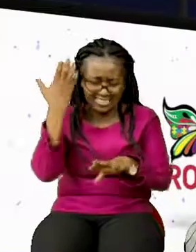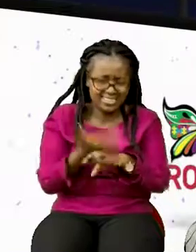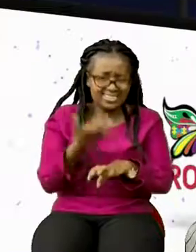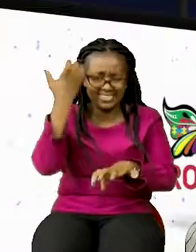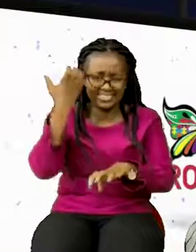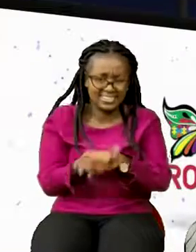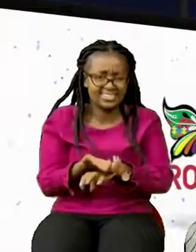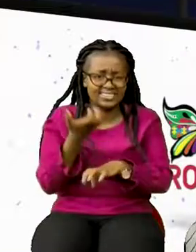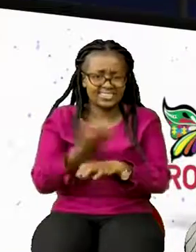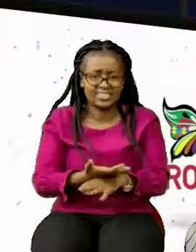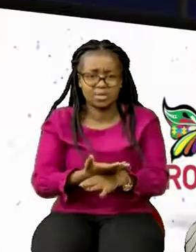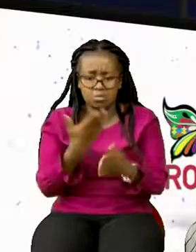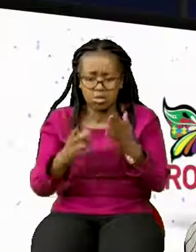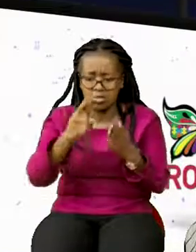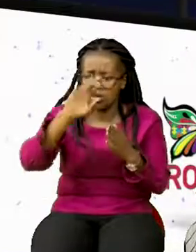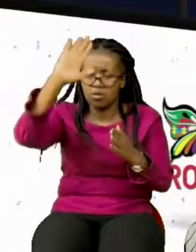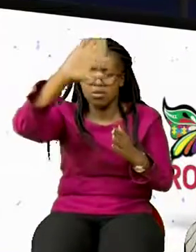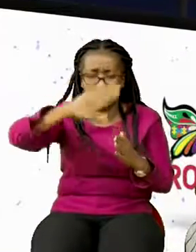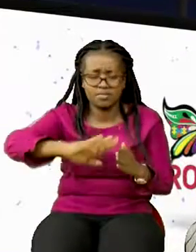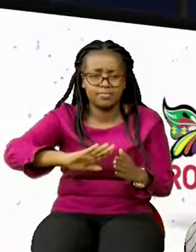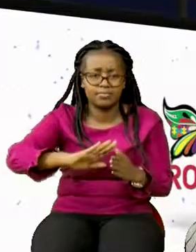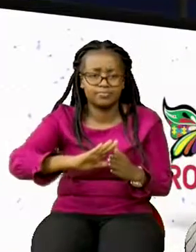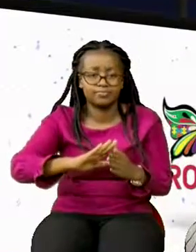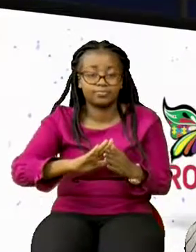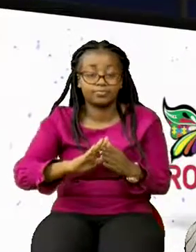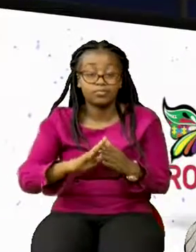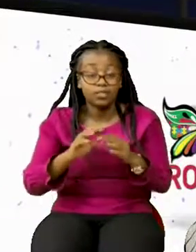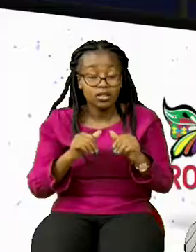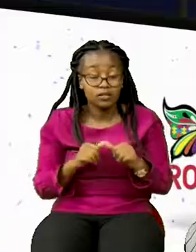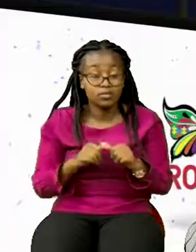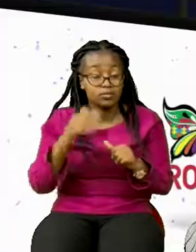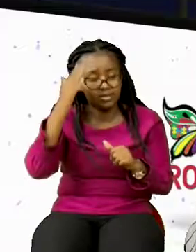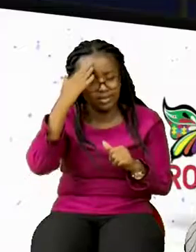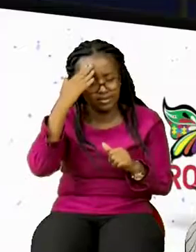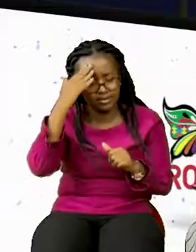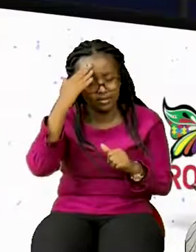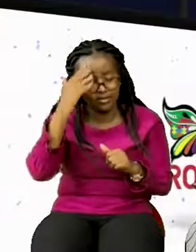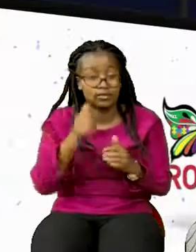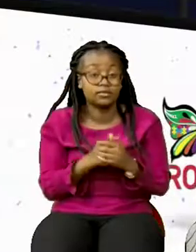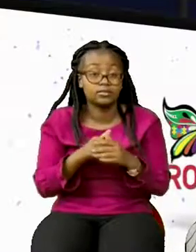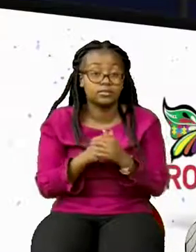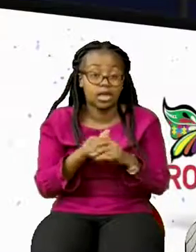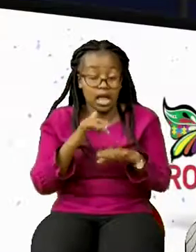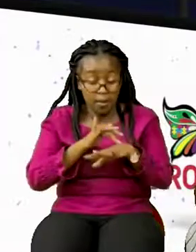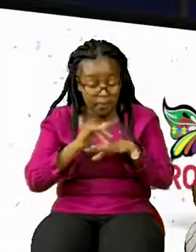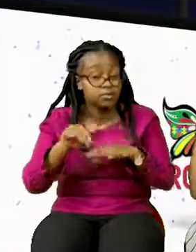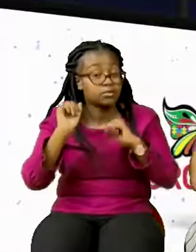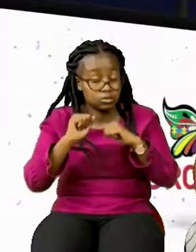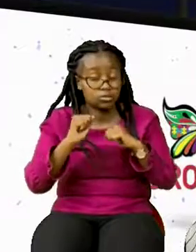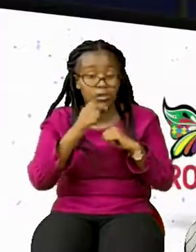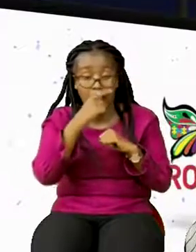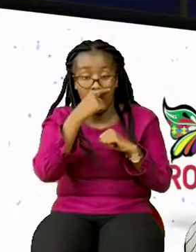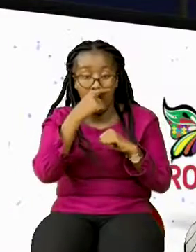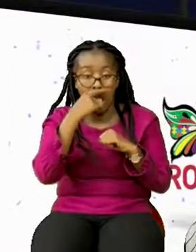as a form of calming down, and there are those ones who do it non-stop. Remember, the head is very sensitive. So apart from having